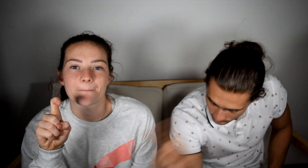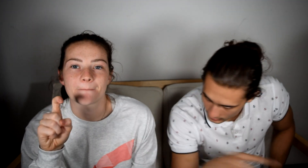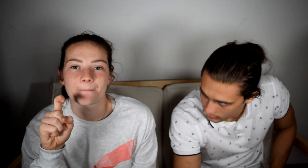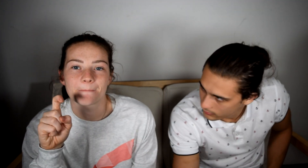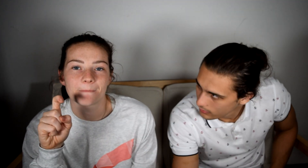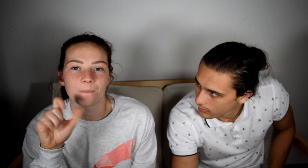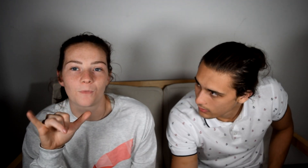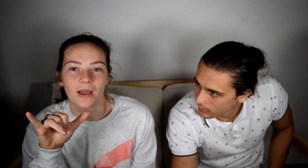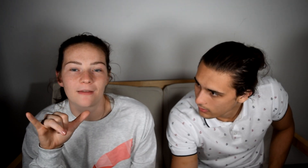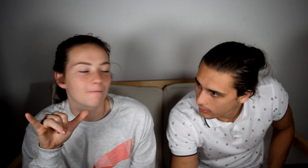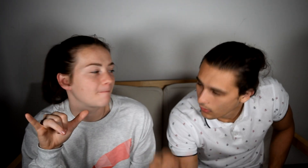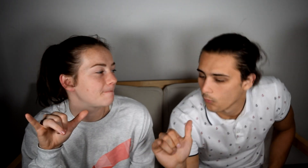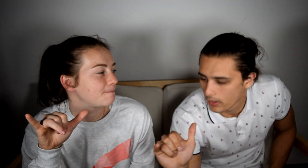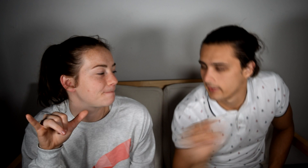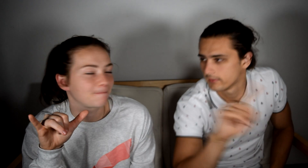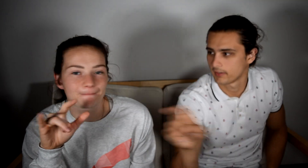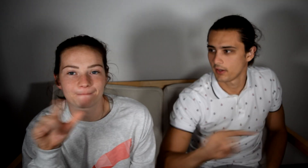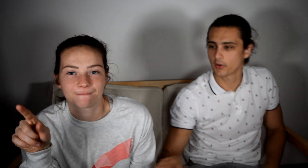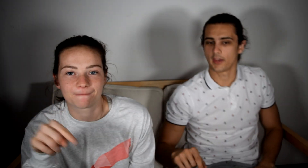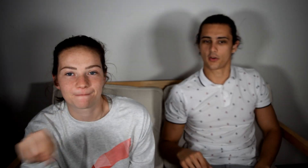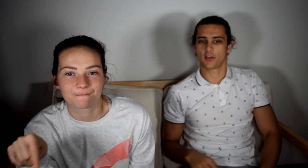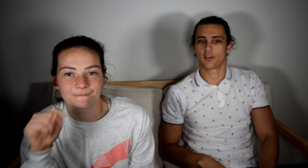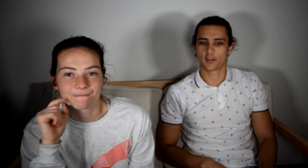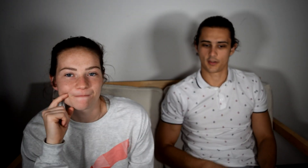Z. Y. Oh, Y, Z. Okay.